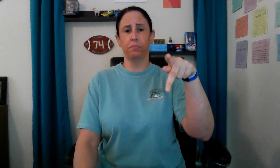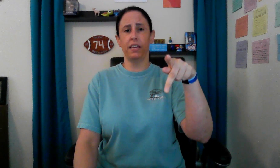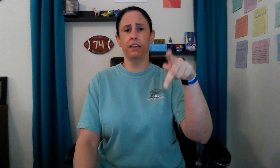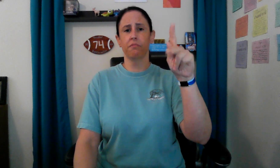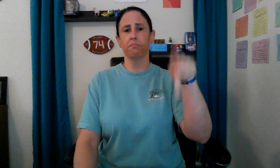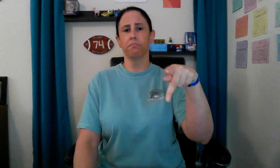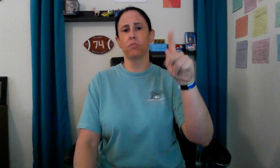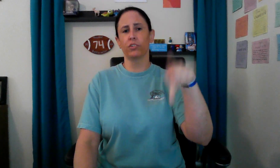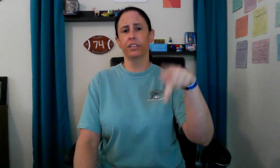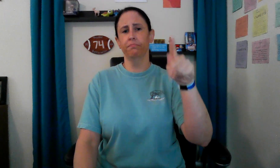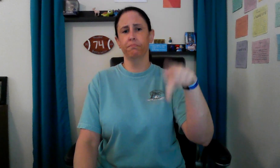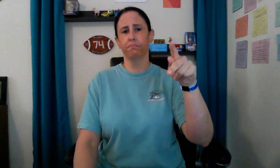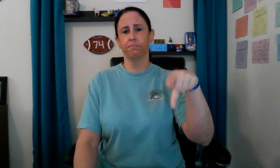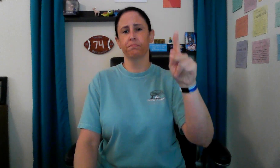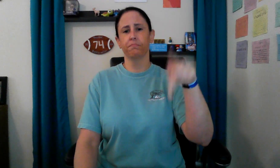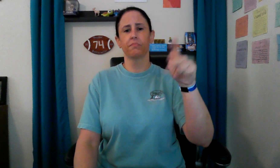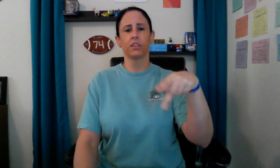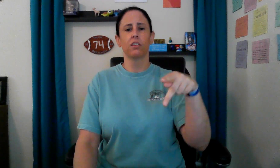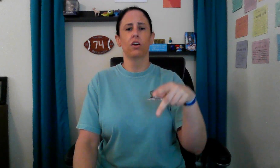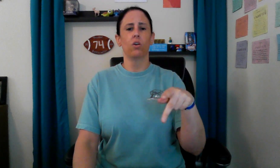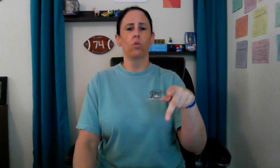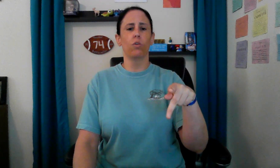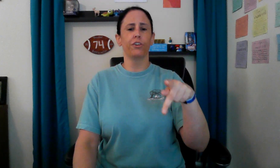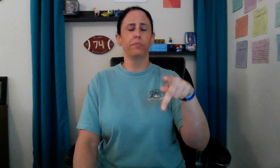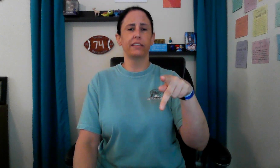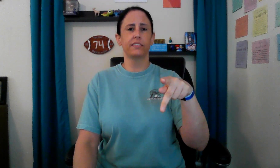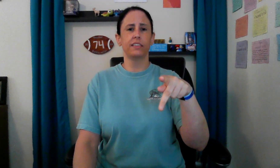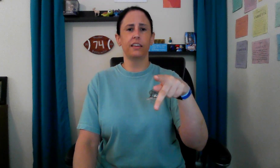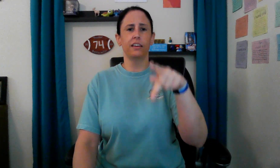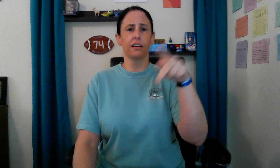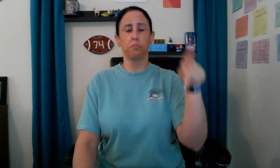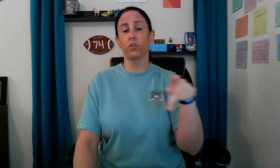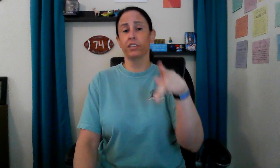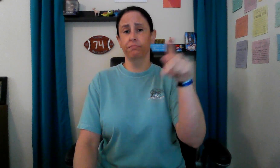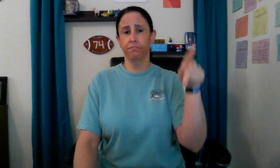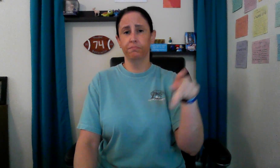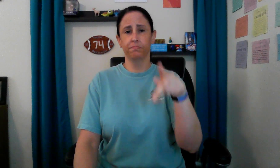P, Portland. Or you might see Portland.